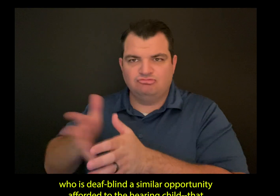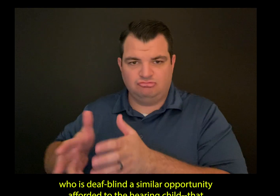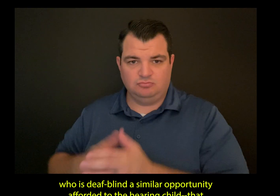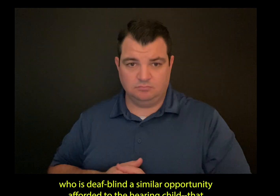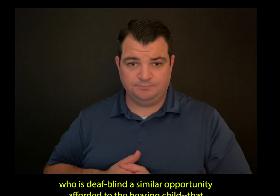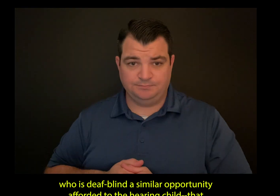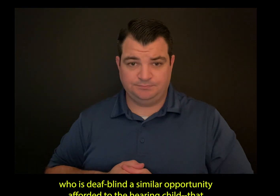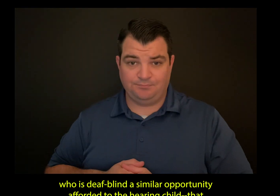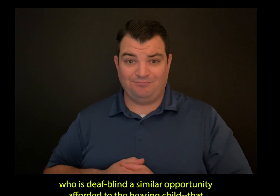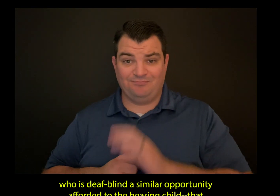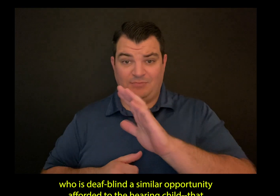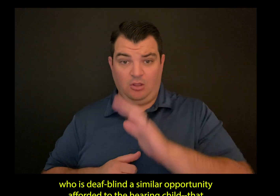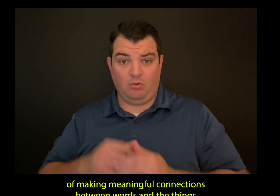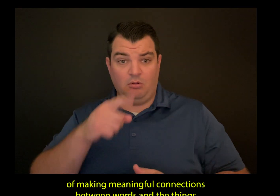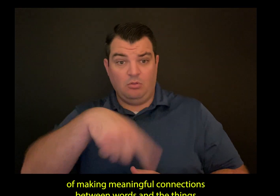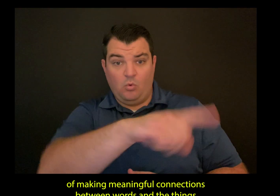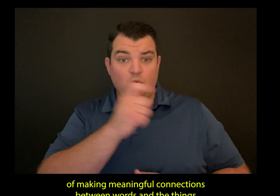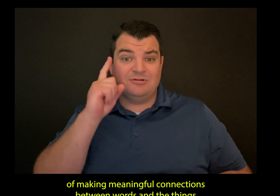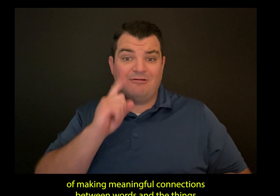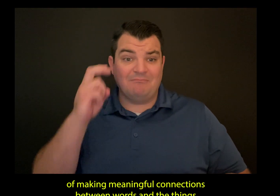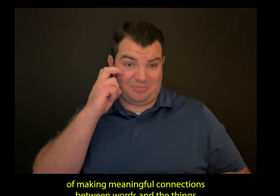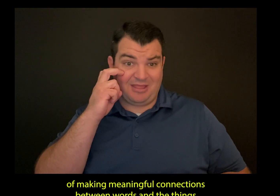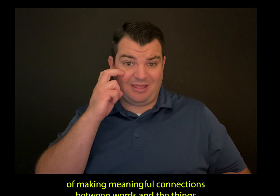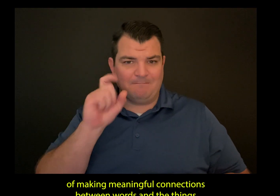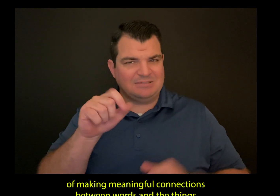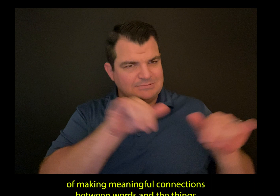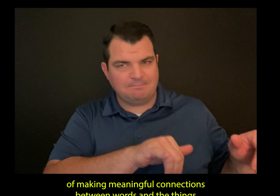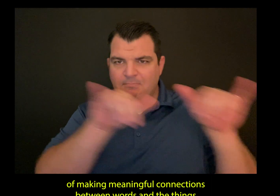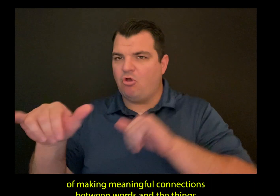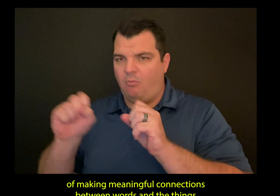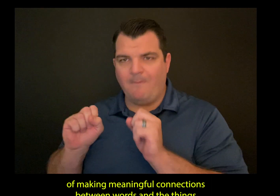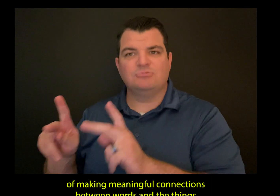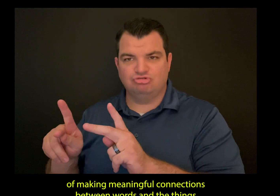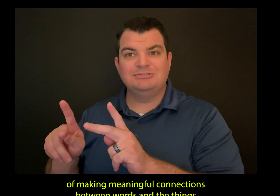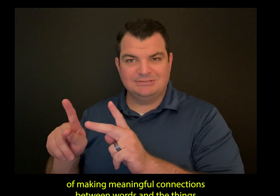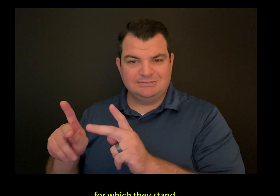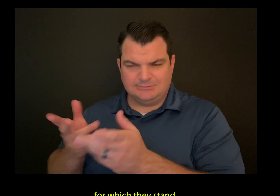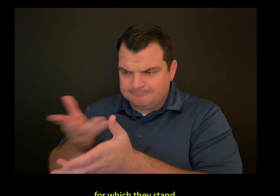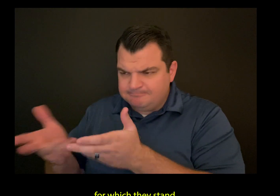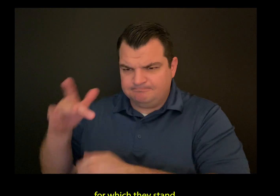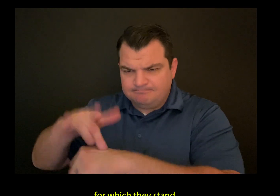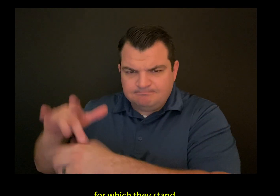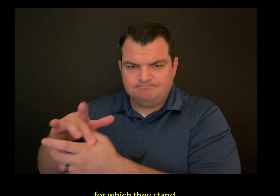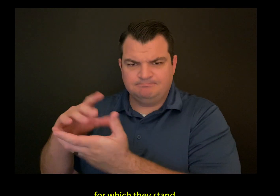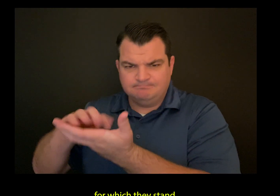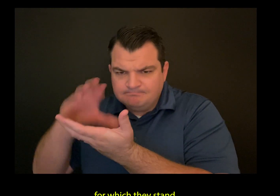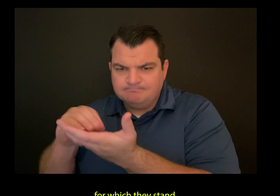to the hearing child, that of making meaningful connections between words and the things for which they stand.